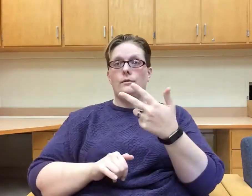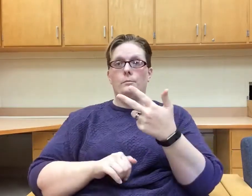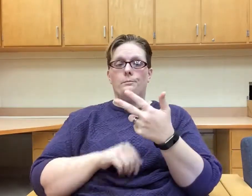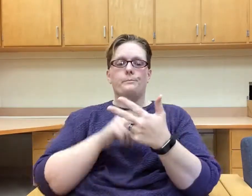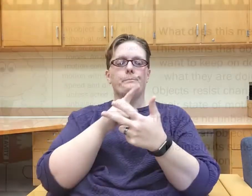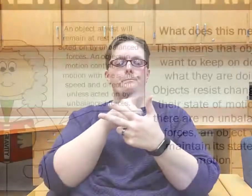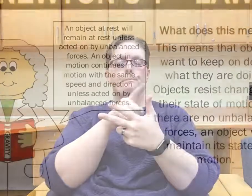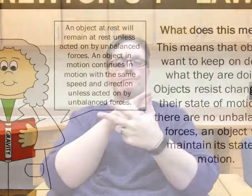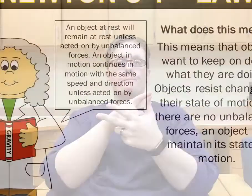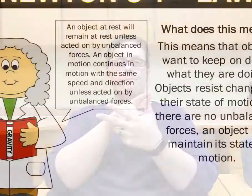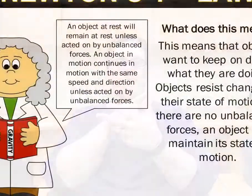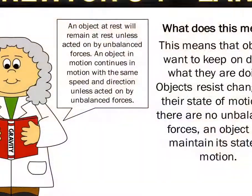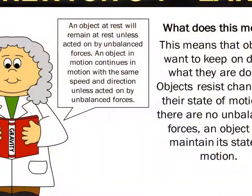realized that there were 3 rules.